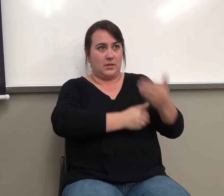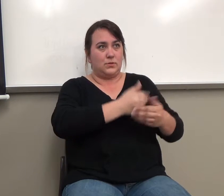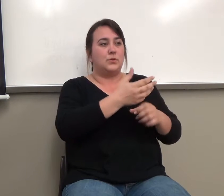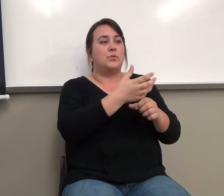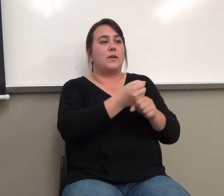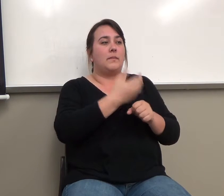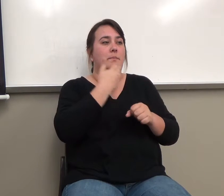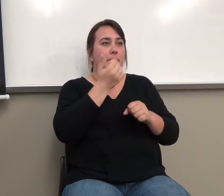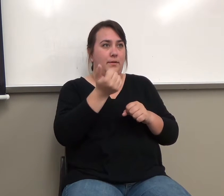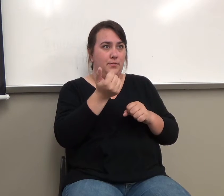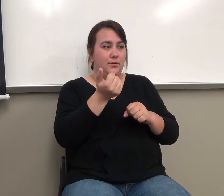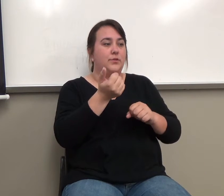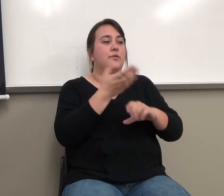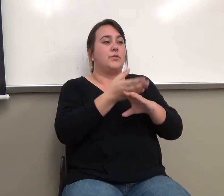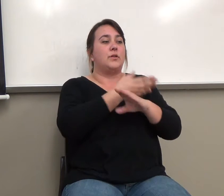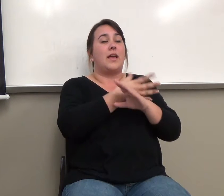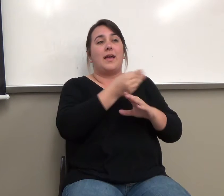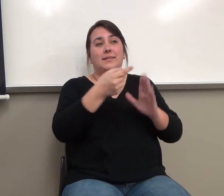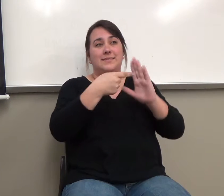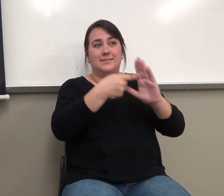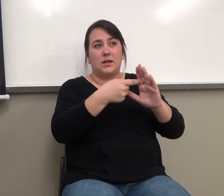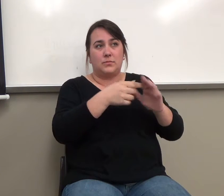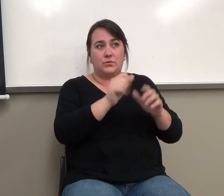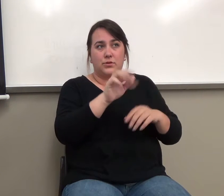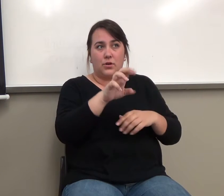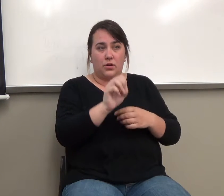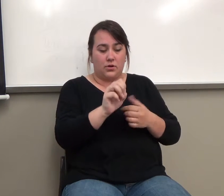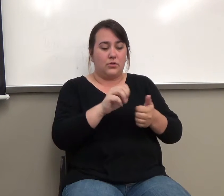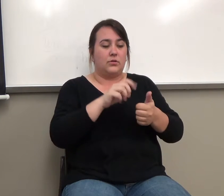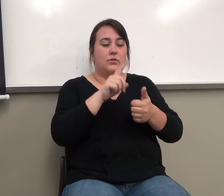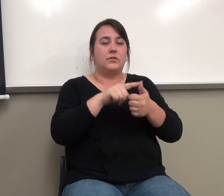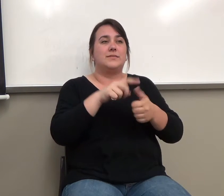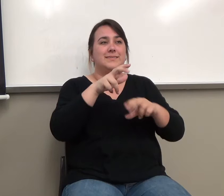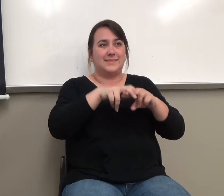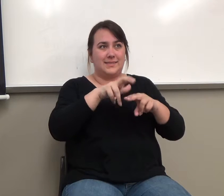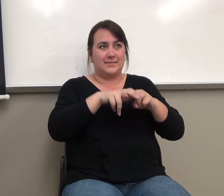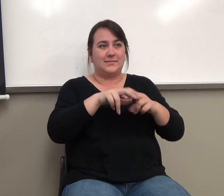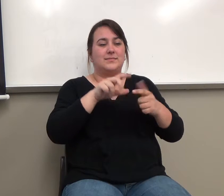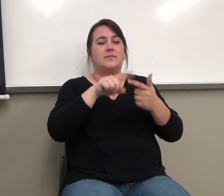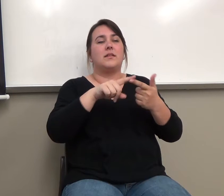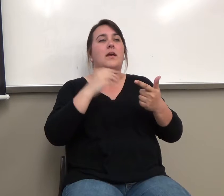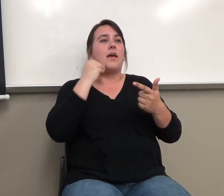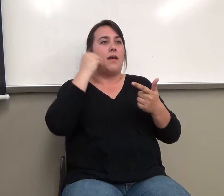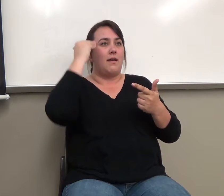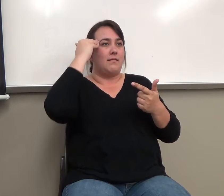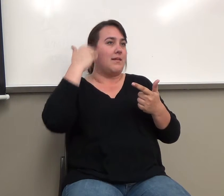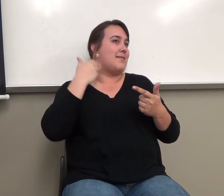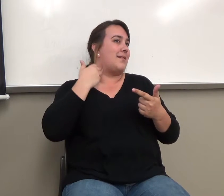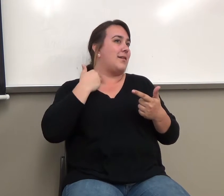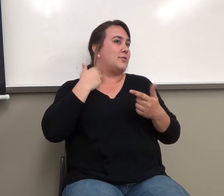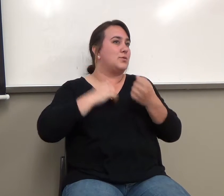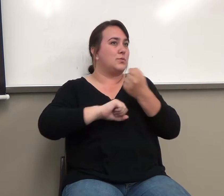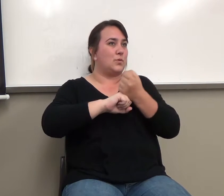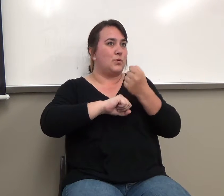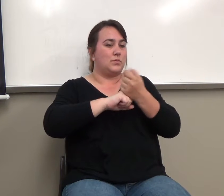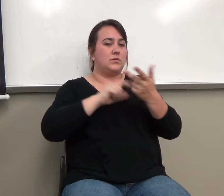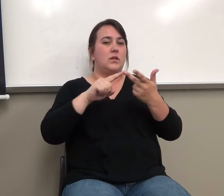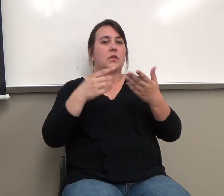seats, head and neck supports, and walls and barriers. And that's just your thesis